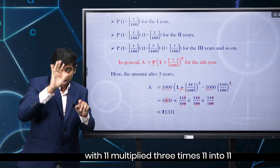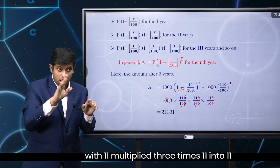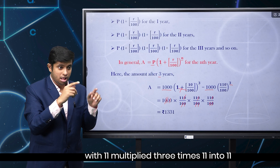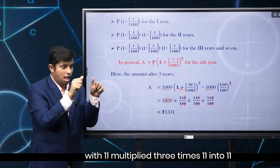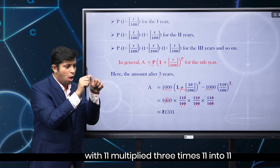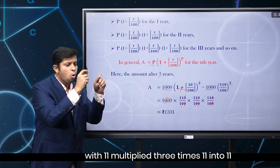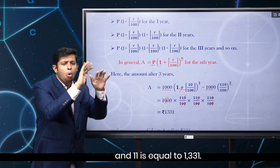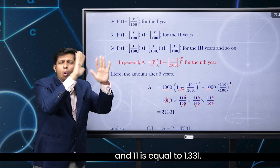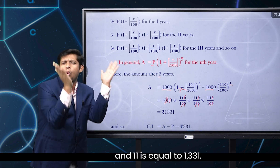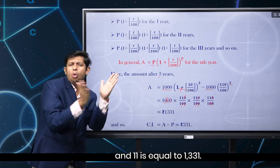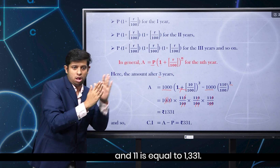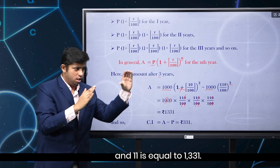1331.